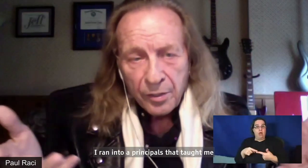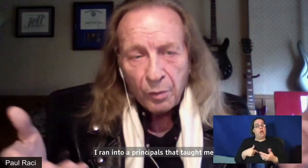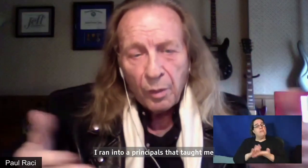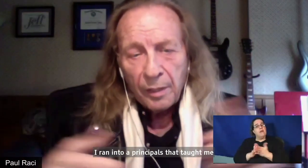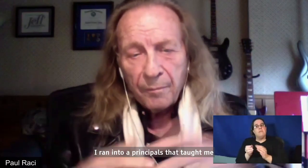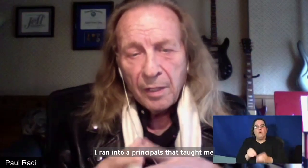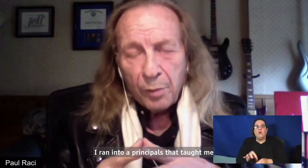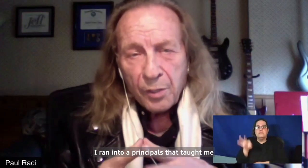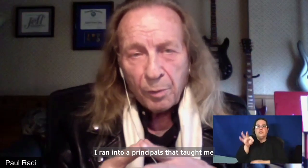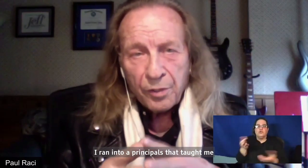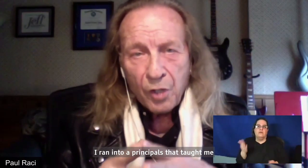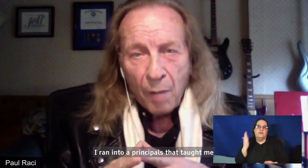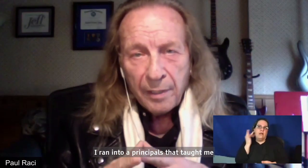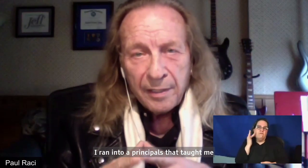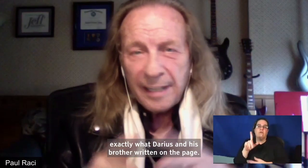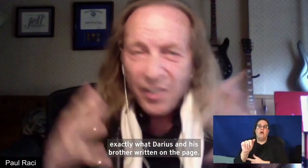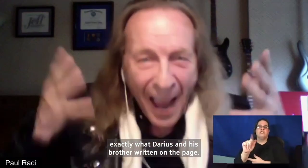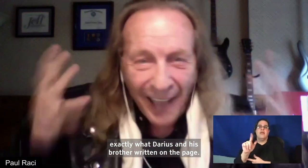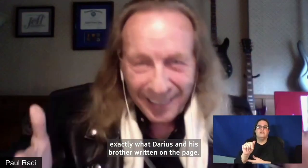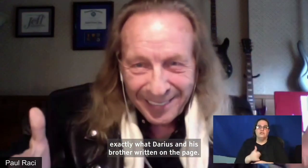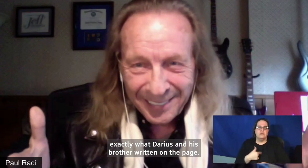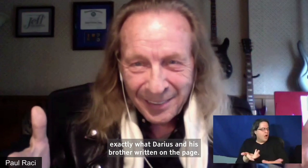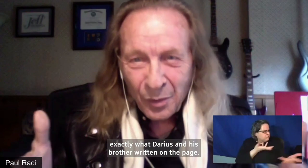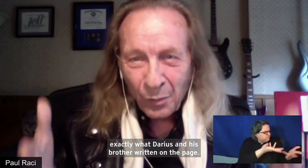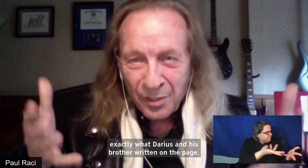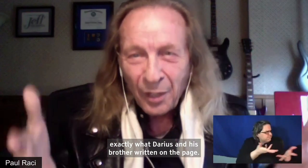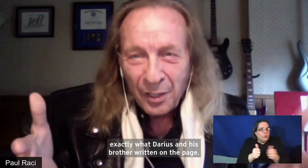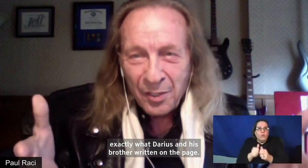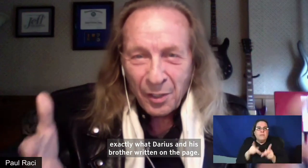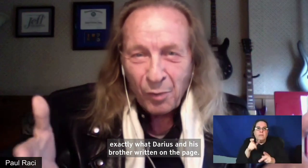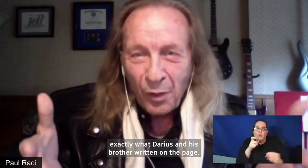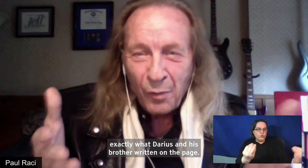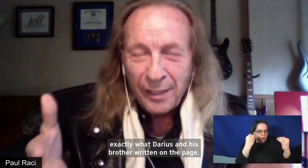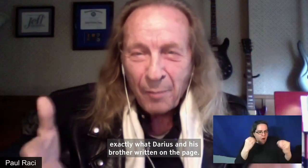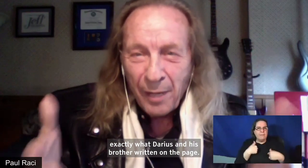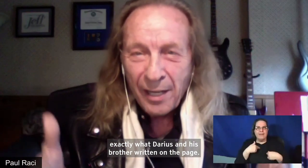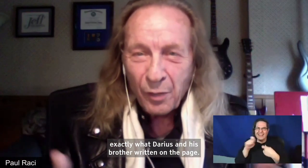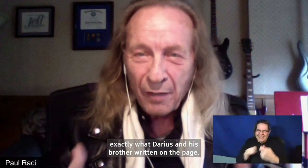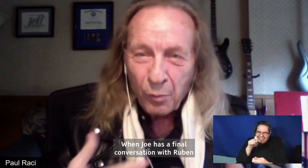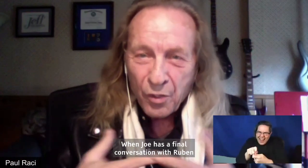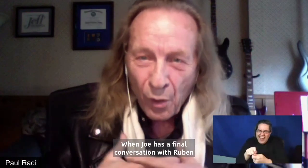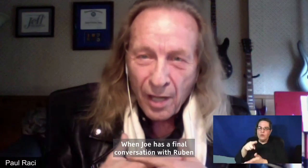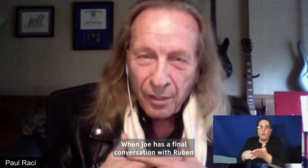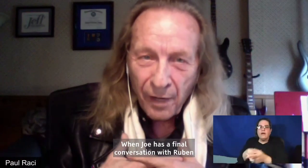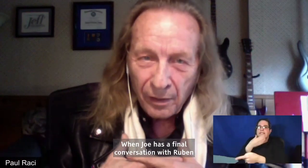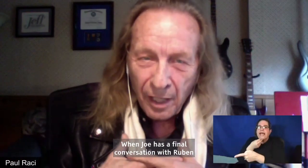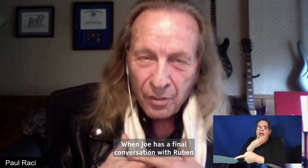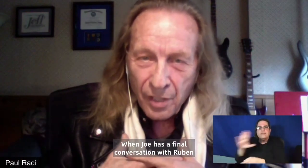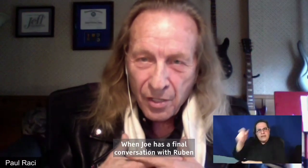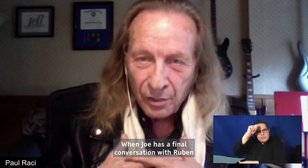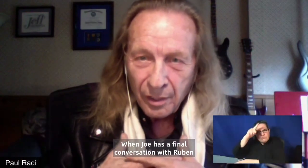ran into principles that taught me exactly what Darius and his brother had written on the page. When Joe has that